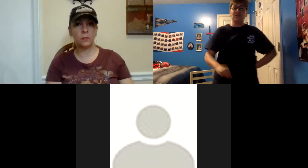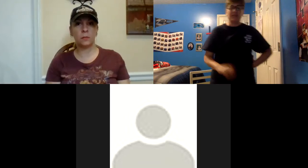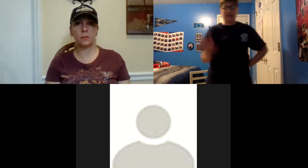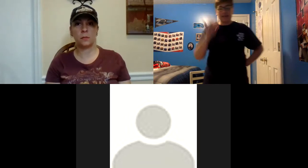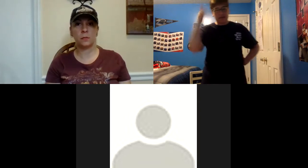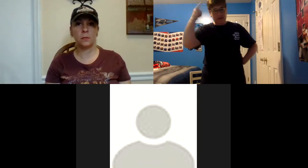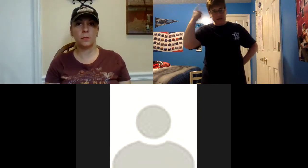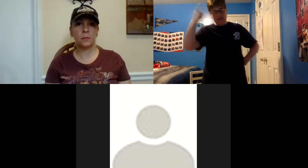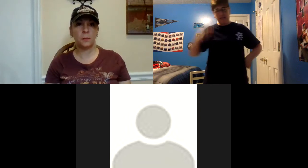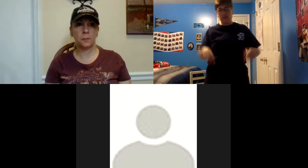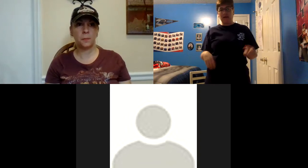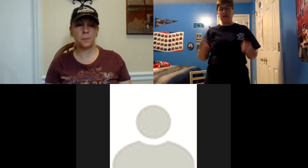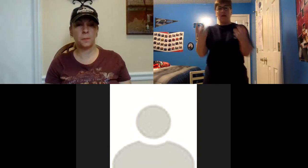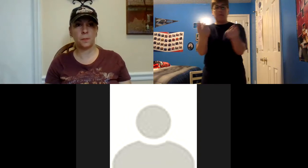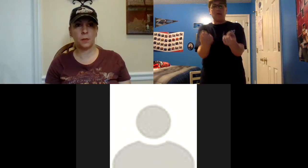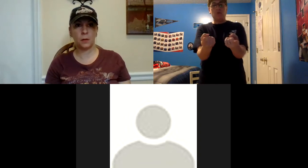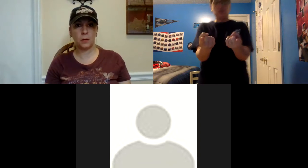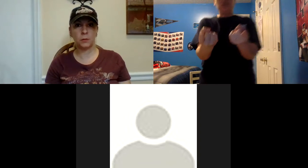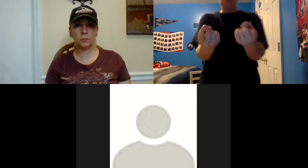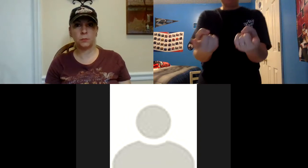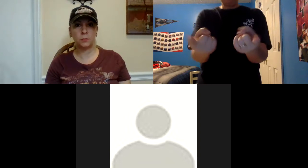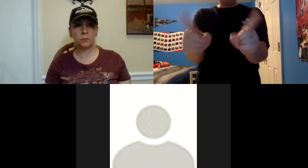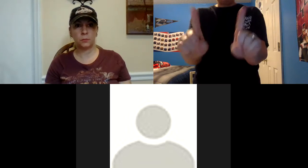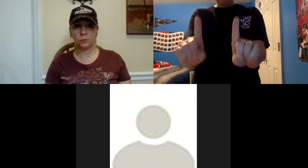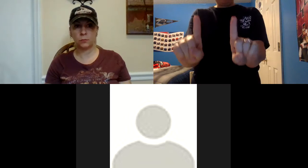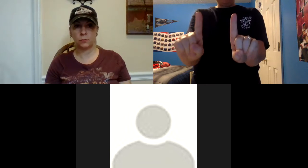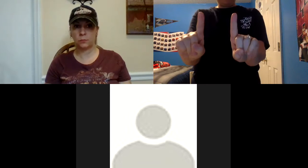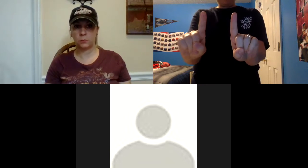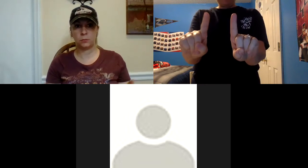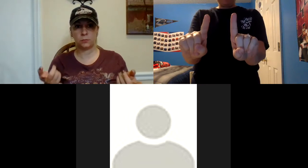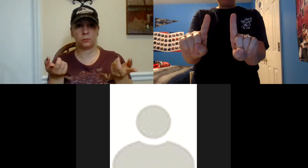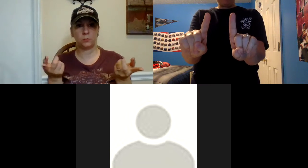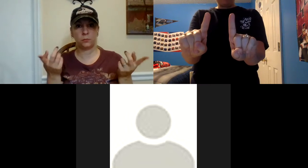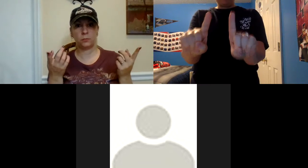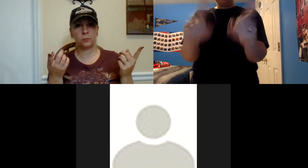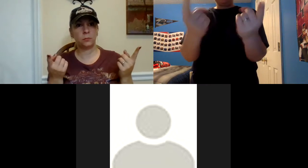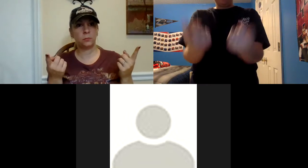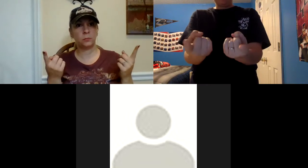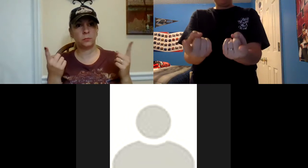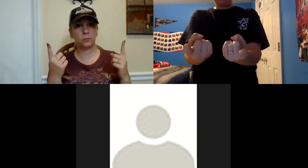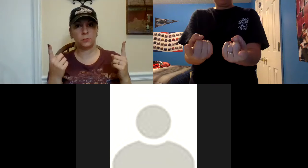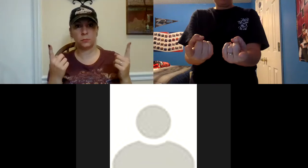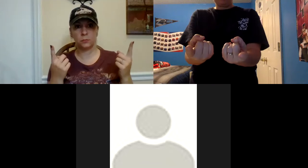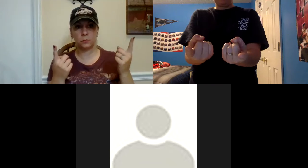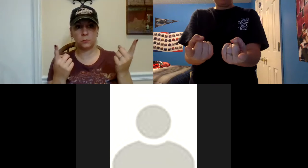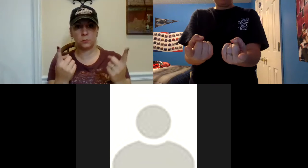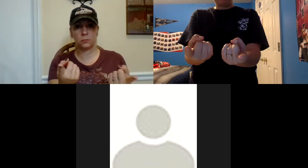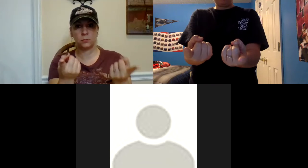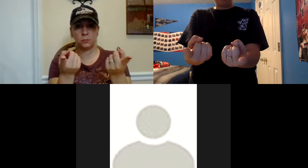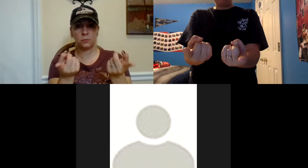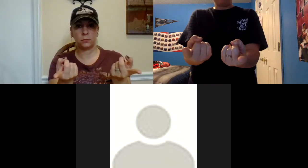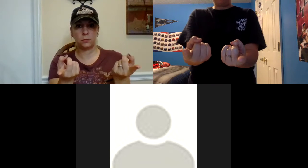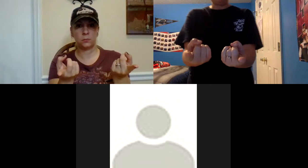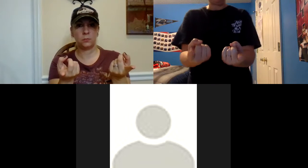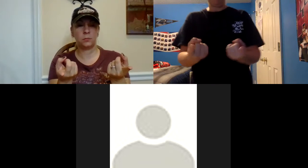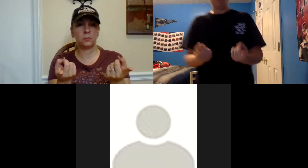Anyways, let me show you the sign and I'll get thinking about it. But what you're doing is you're making, there again, your number 1s, and you're going to turn them so that your